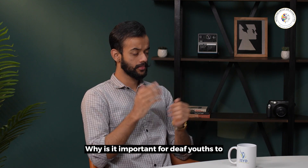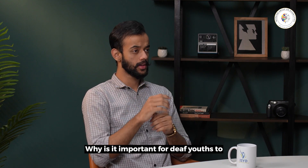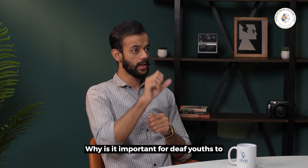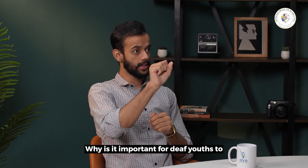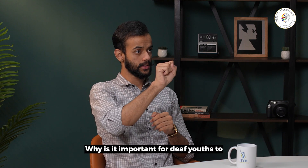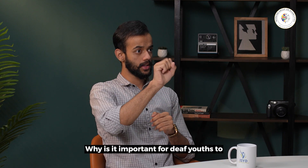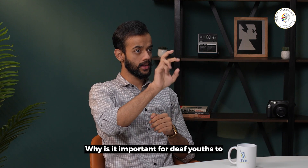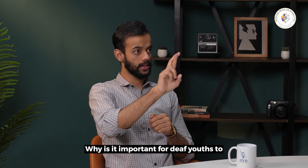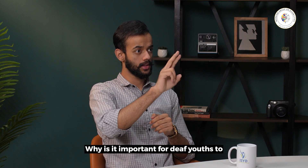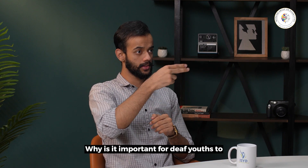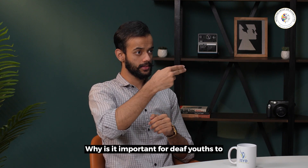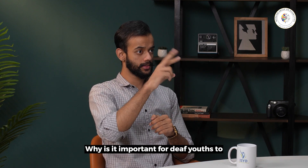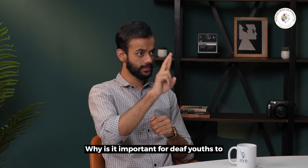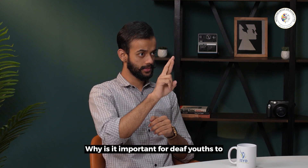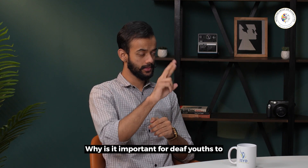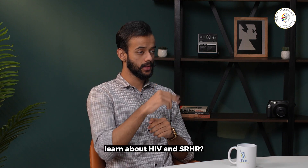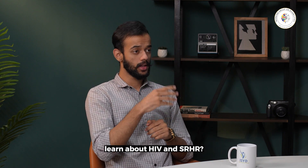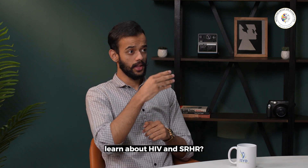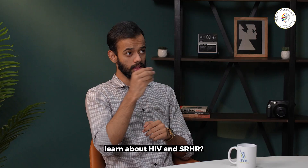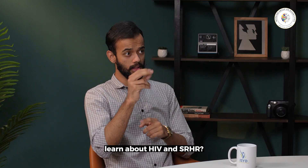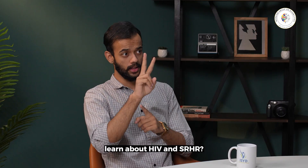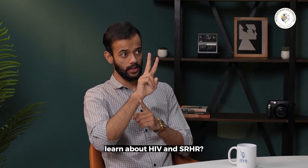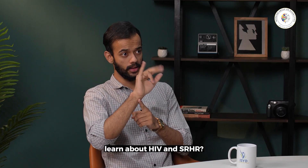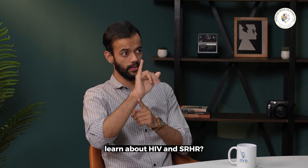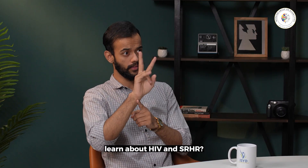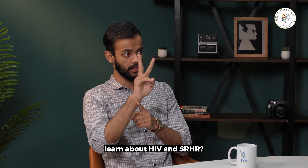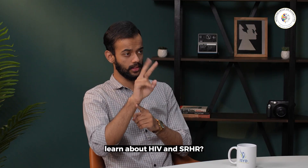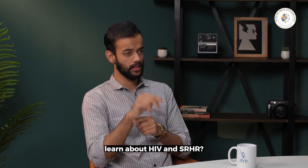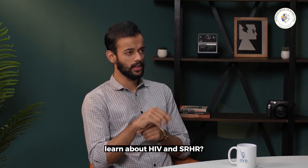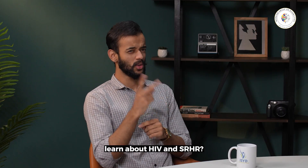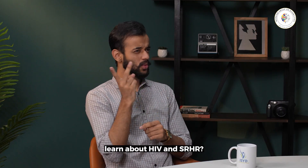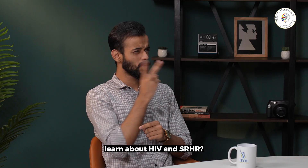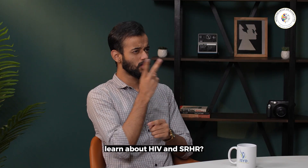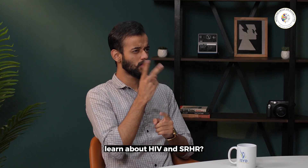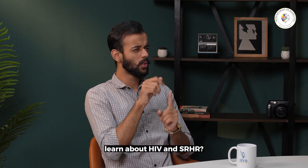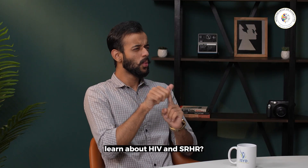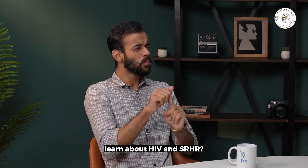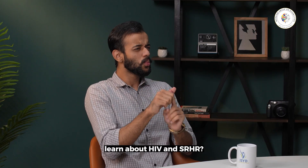Why is it important for deaf youths to learn about HIV and SRHR?